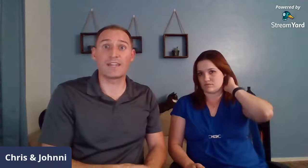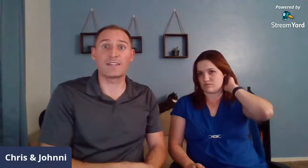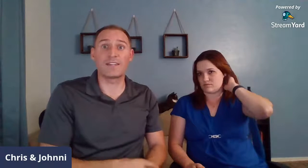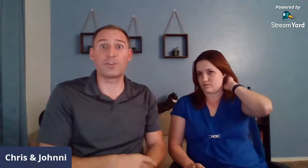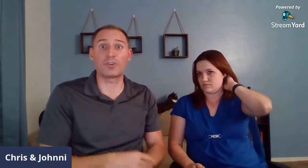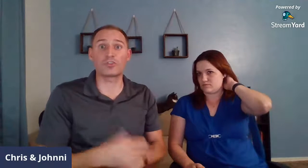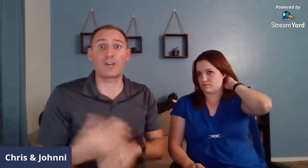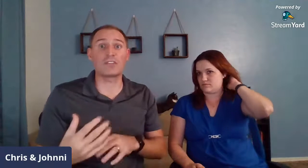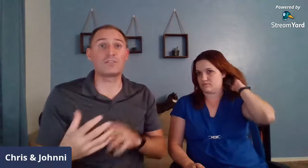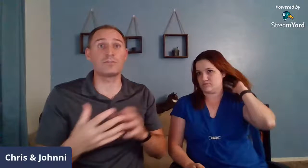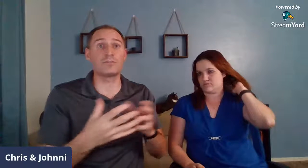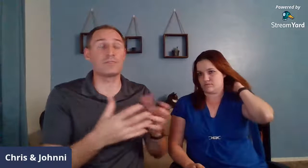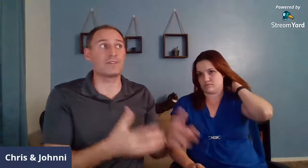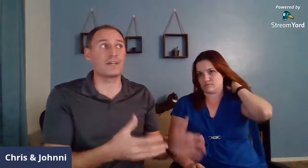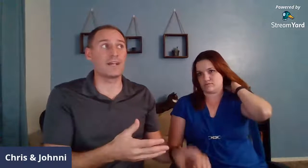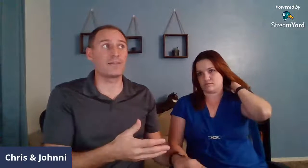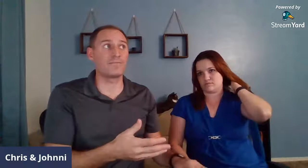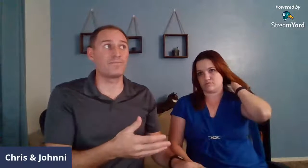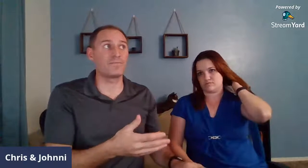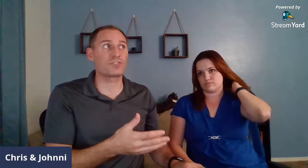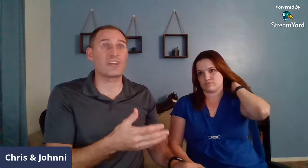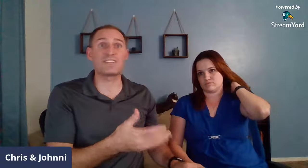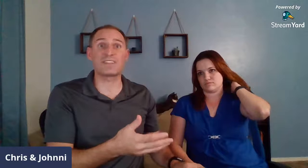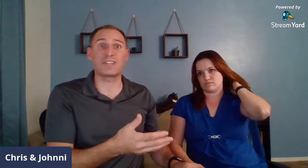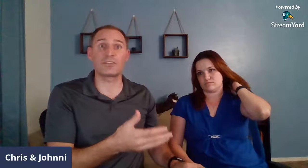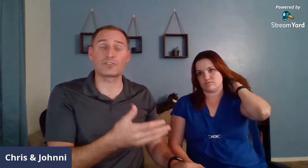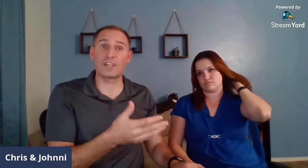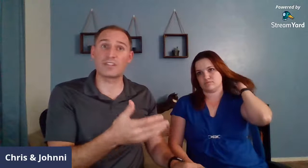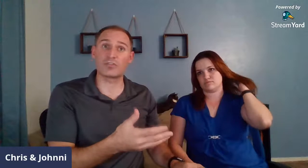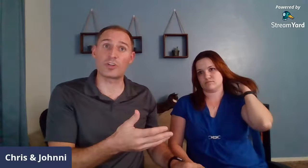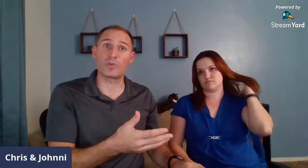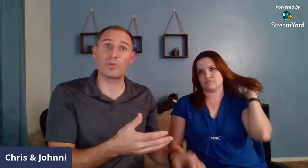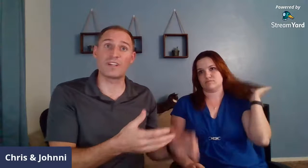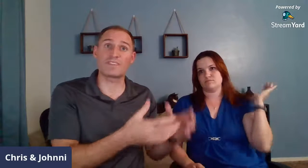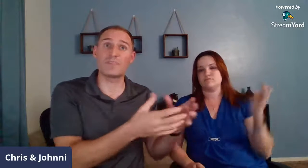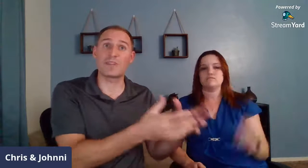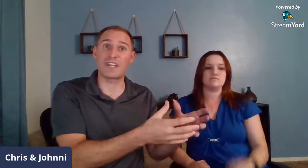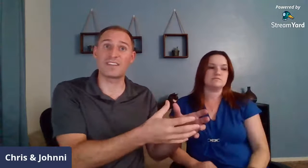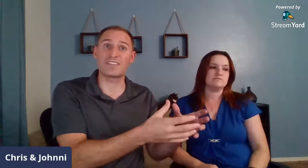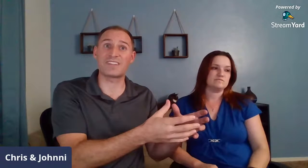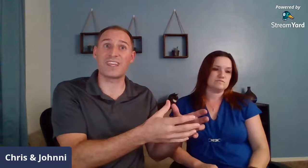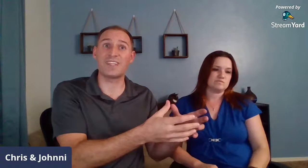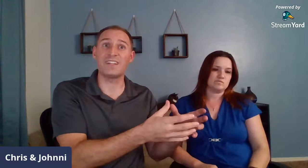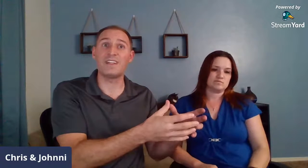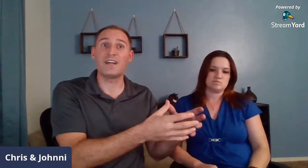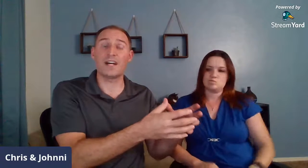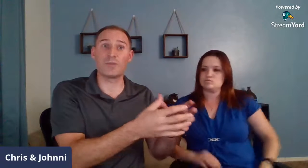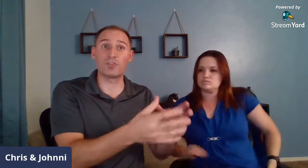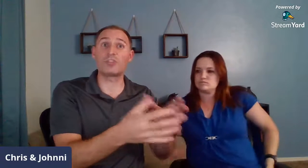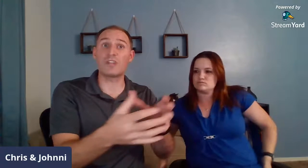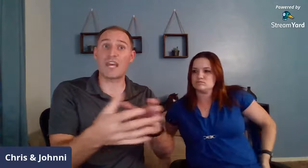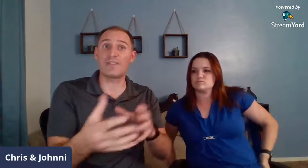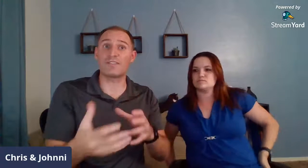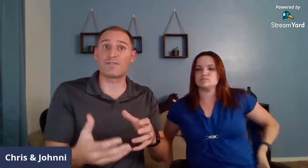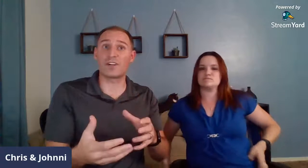And if you're trying to translate or try to interpret what somebody else is saying, you could have